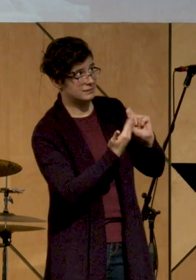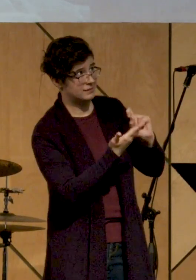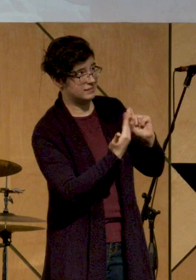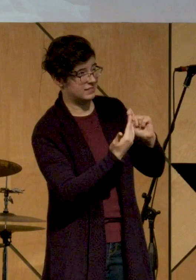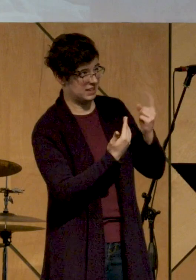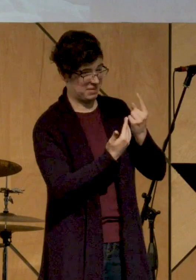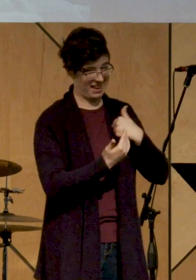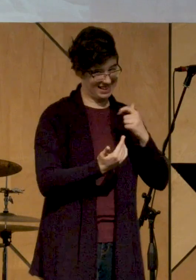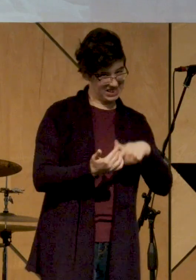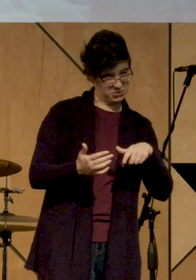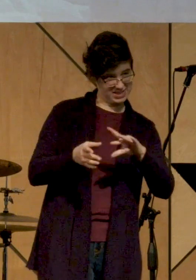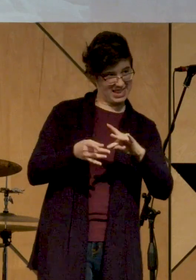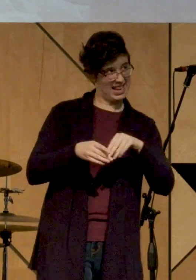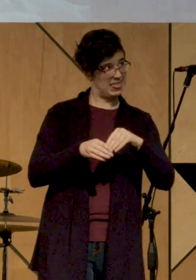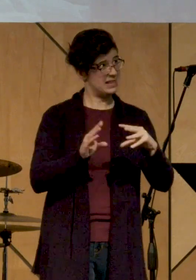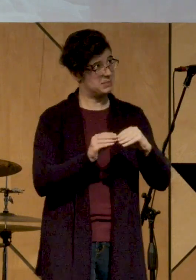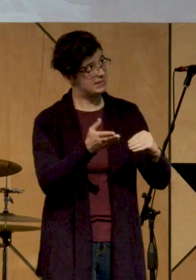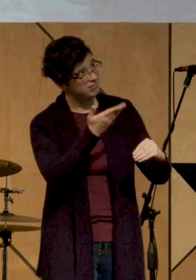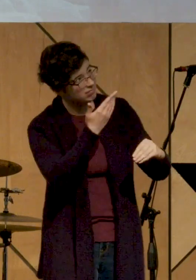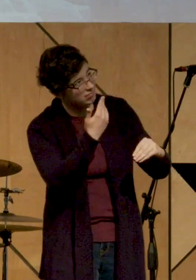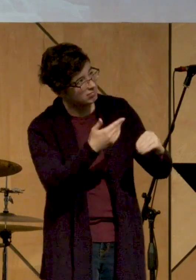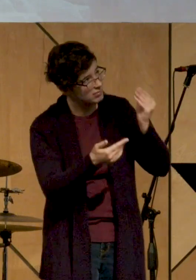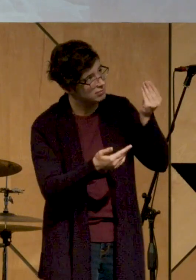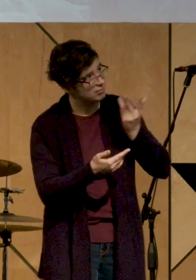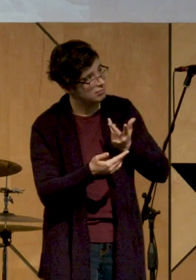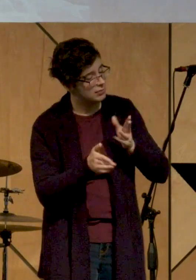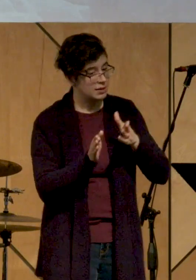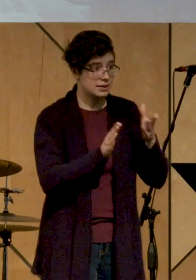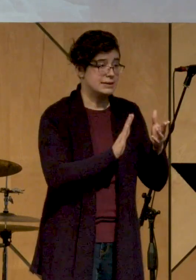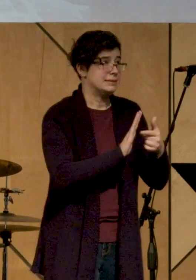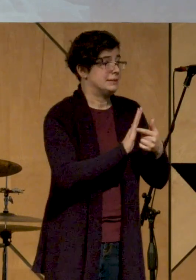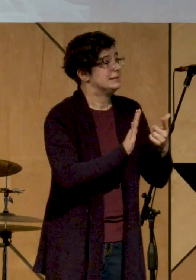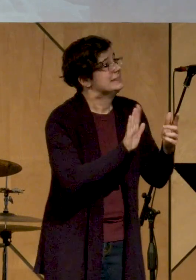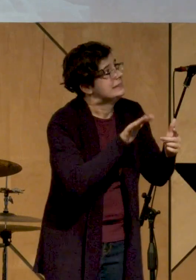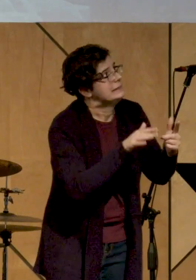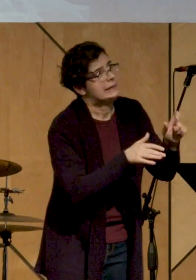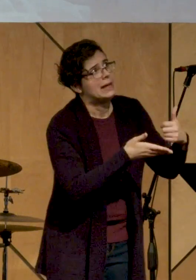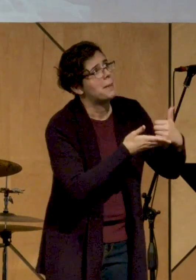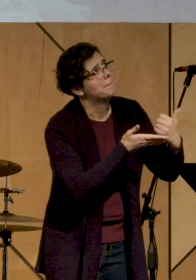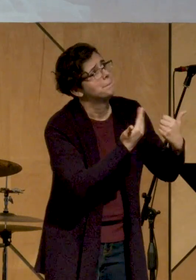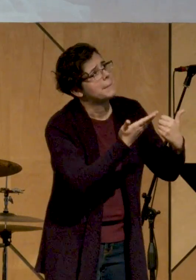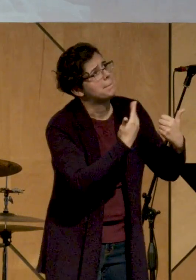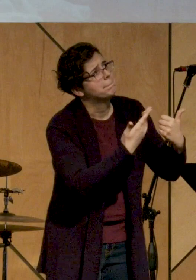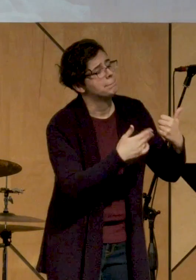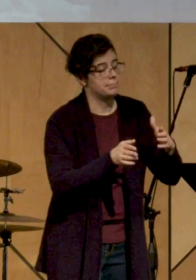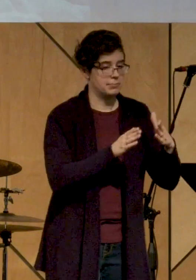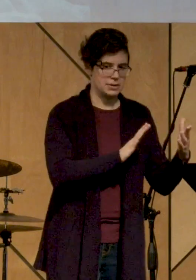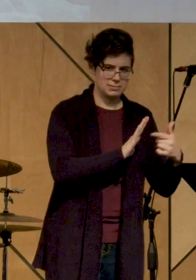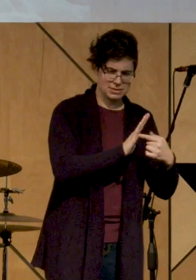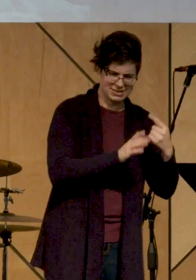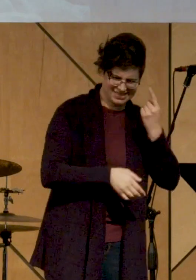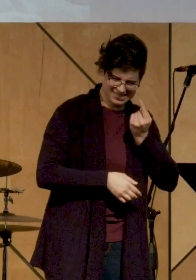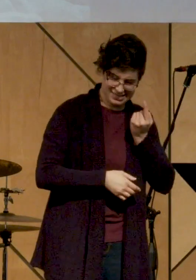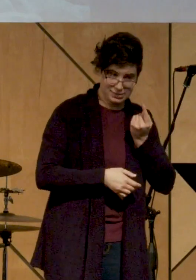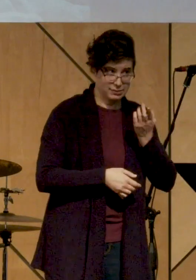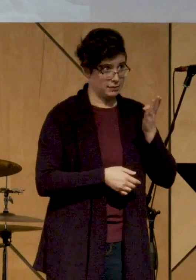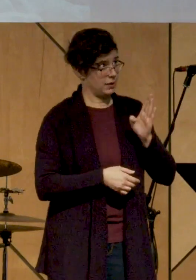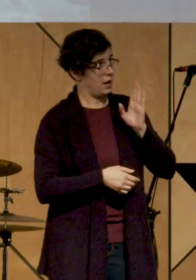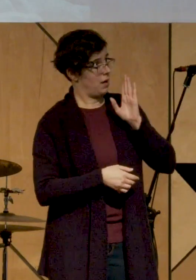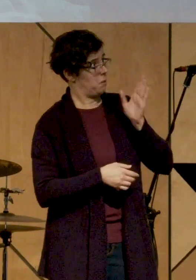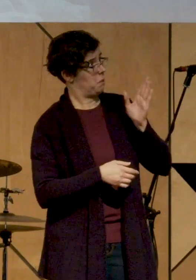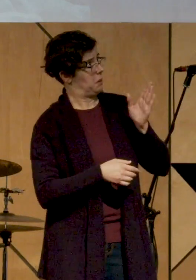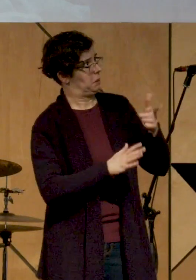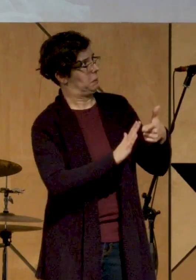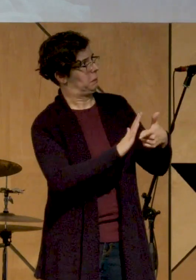want me to say in this conversation?" Sometimes he's asking for help. Sometimes he's just wondering, "God, are you going to give me a